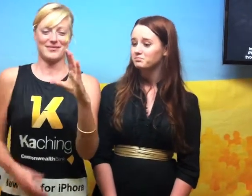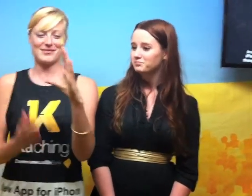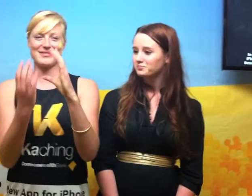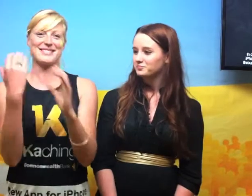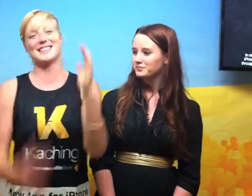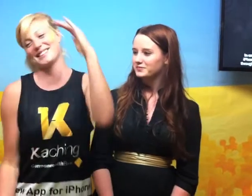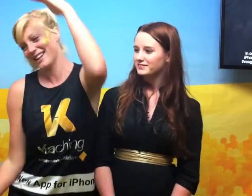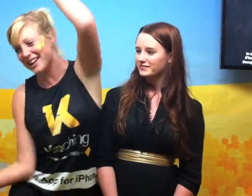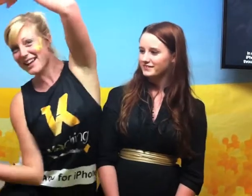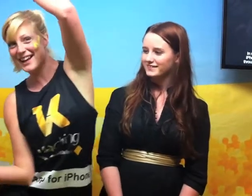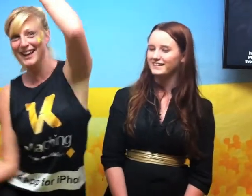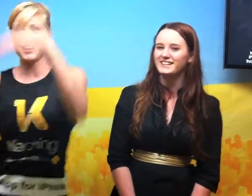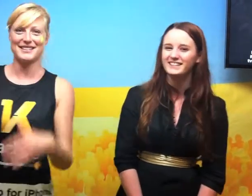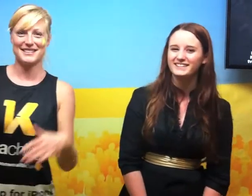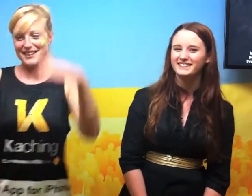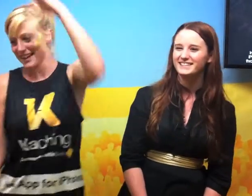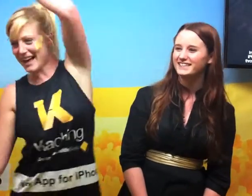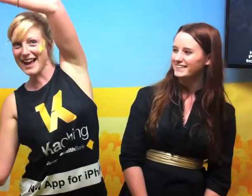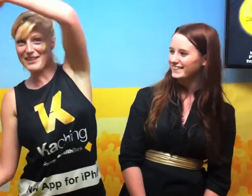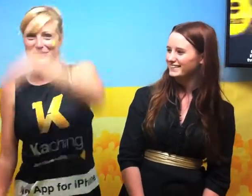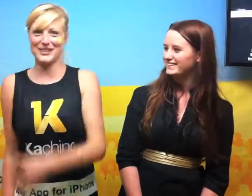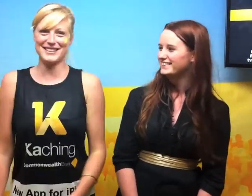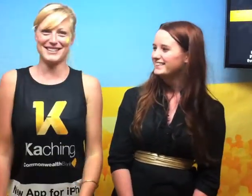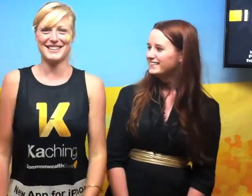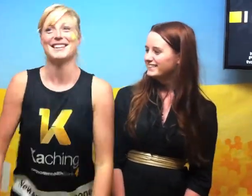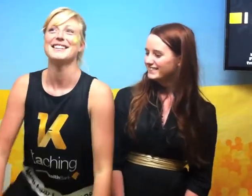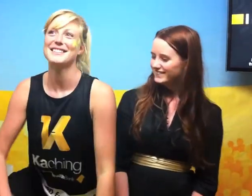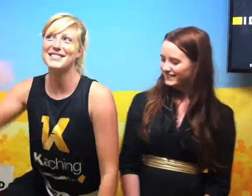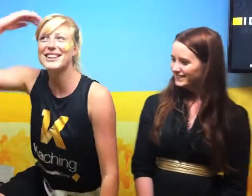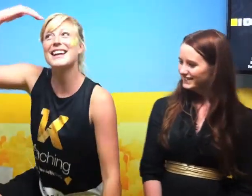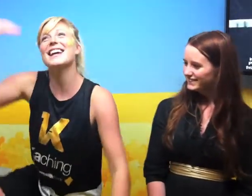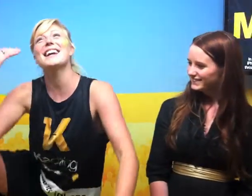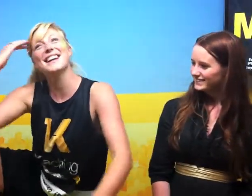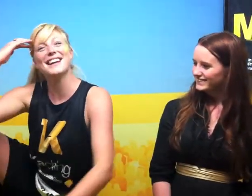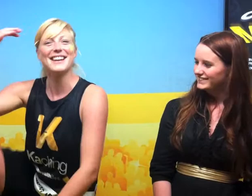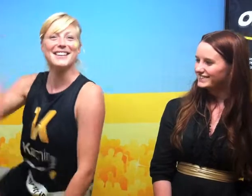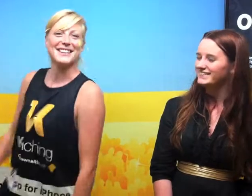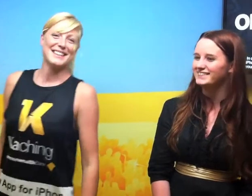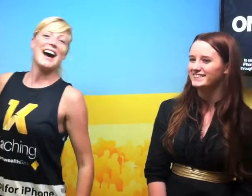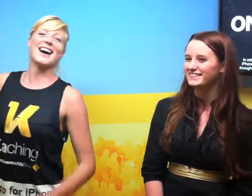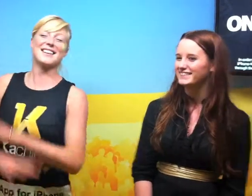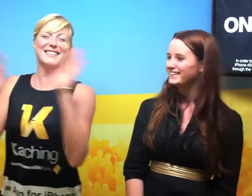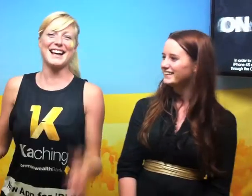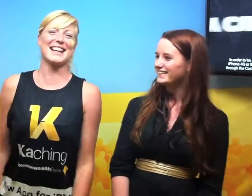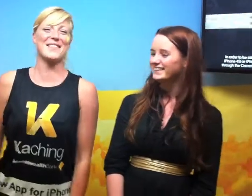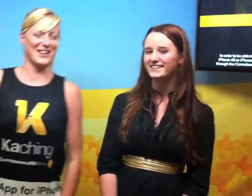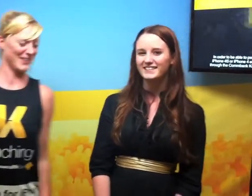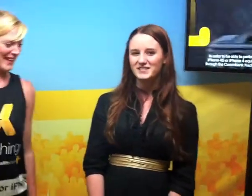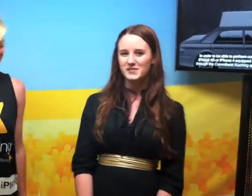E, F, G. Oh, I give up. You